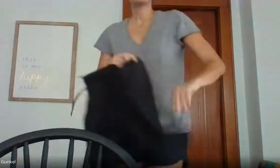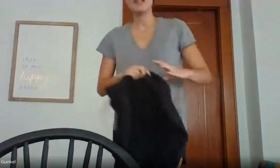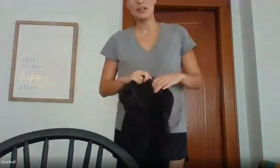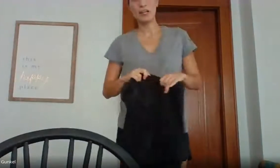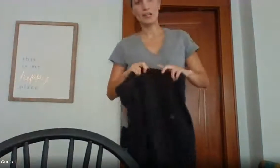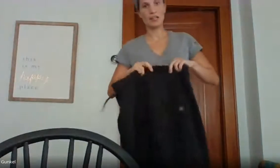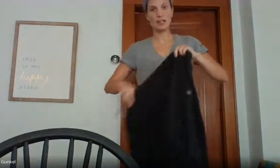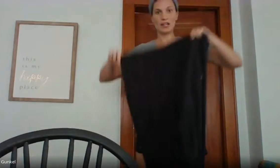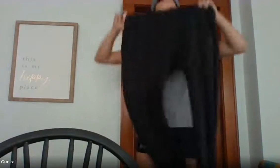some